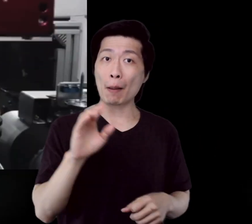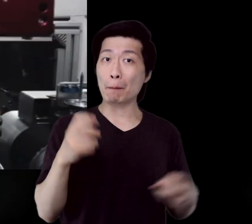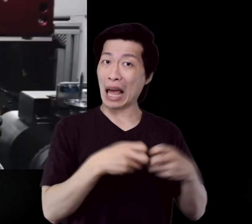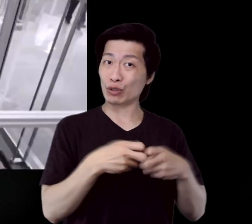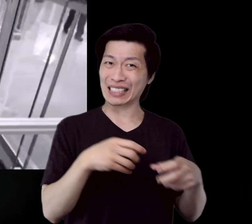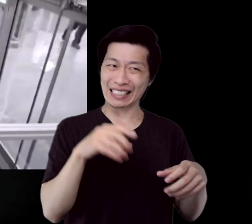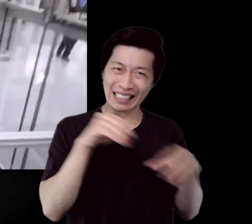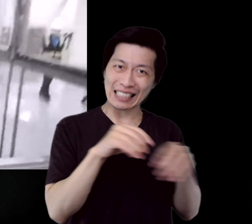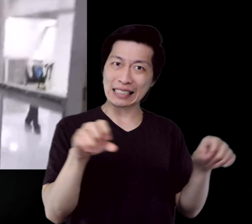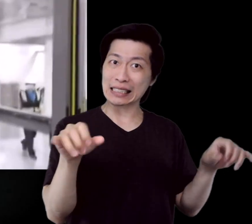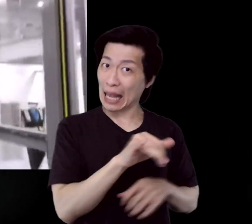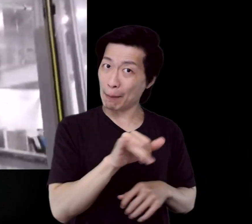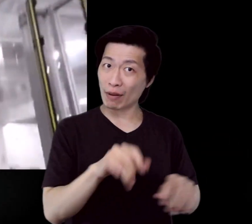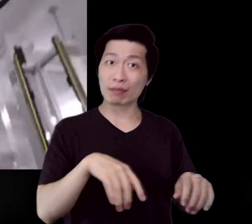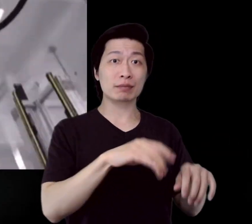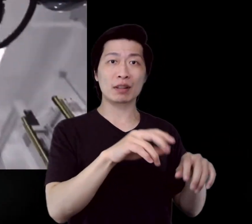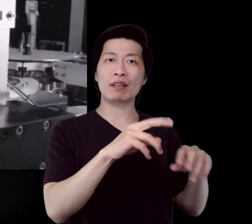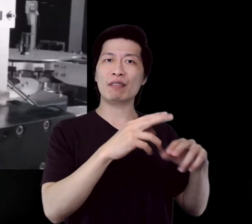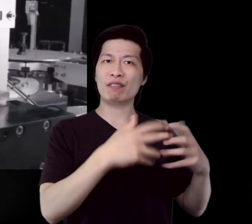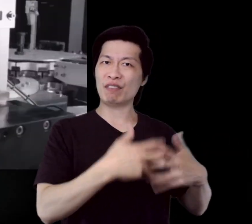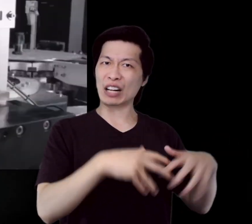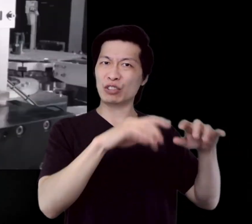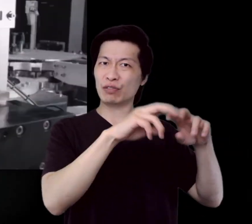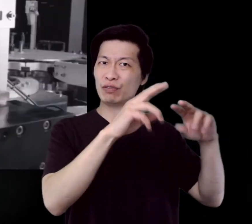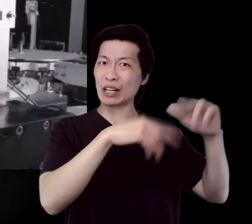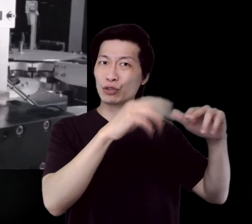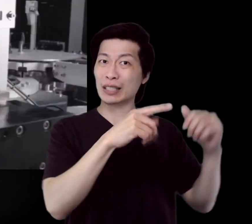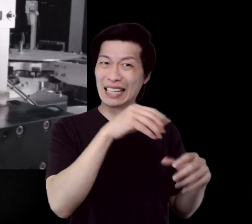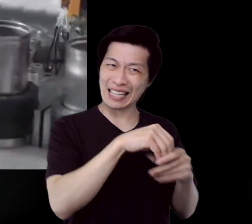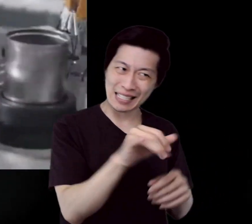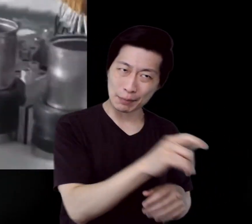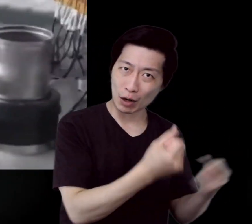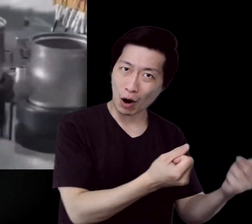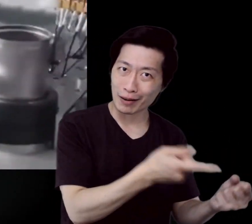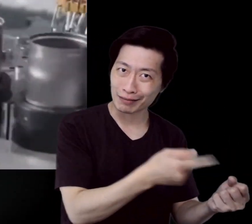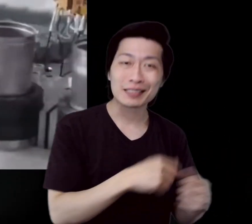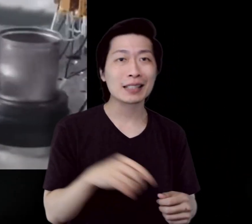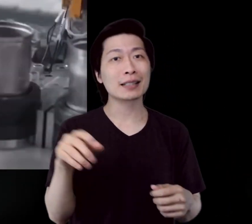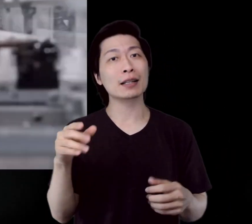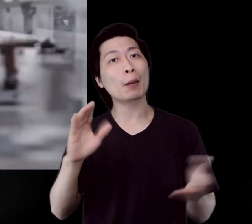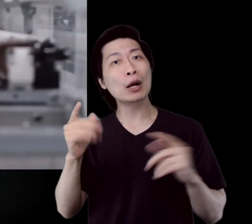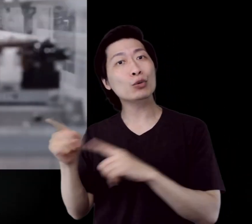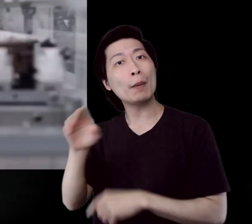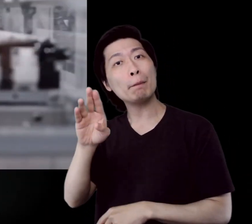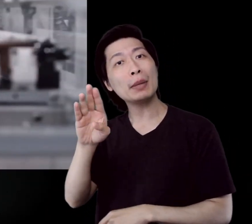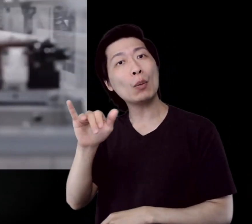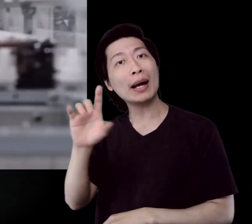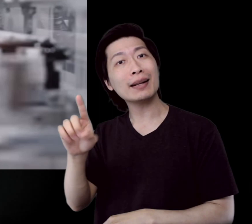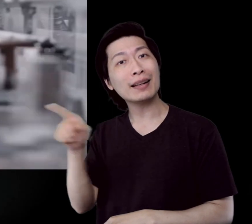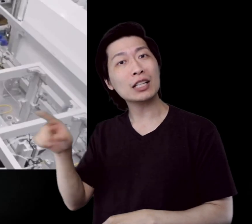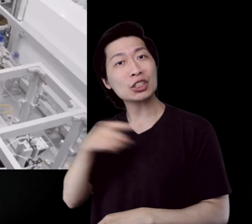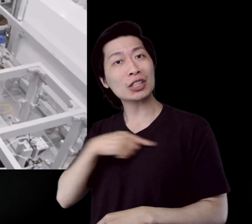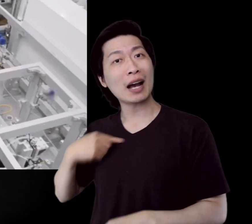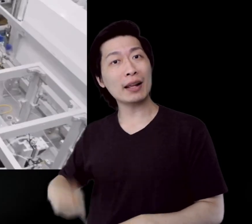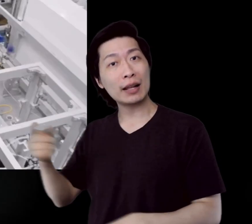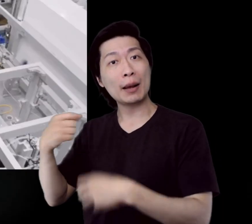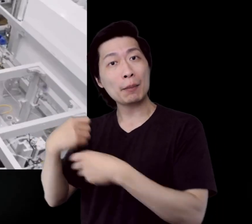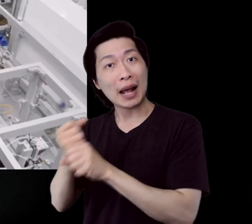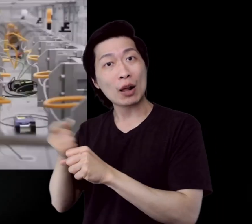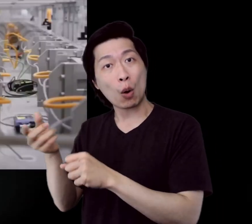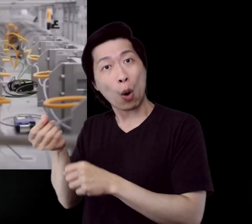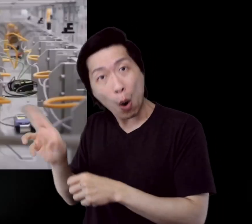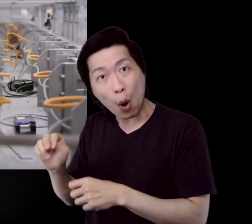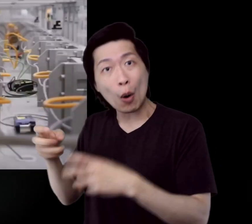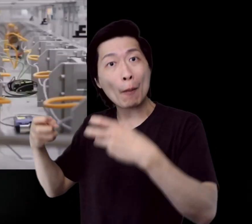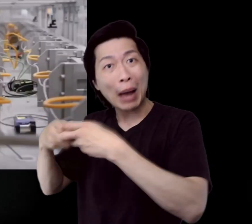factory as the cars are being made. Even BYD in China, that is also making their own batteries, does not have the